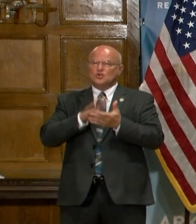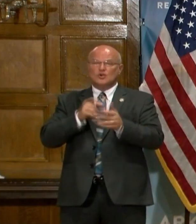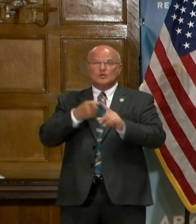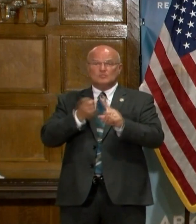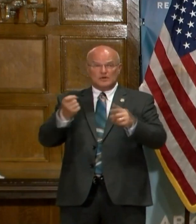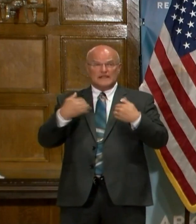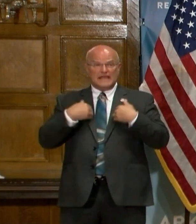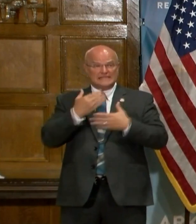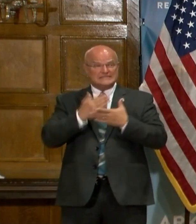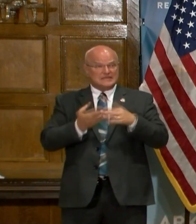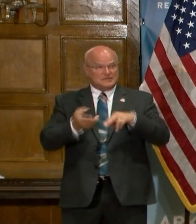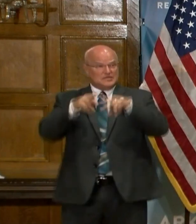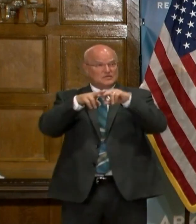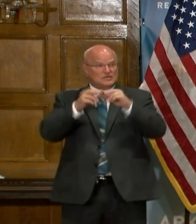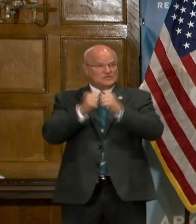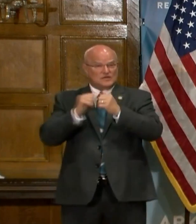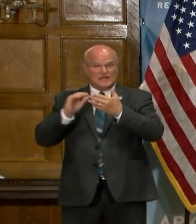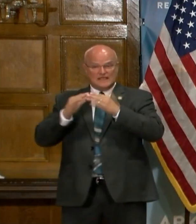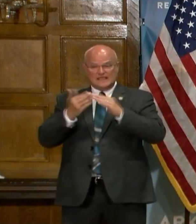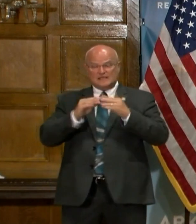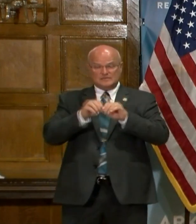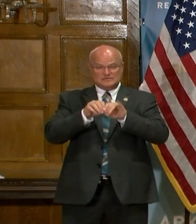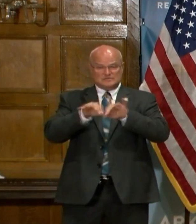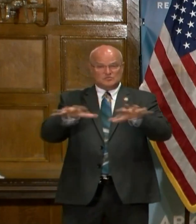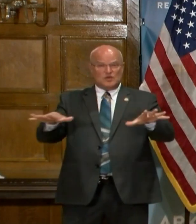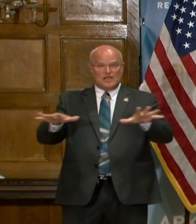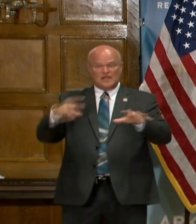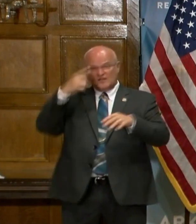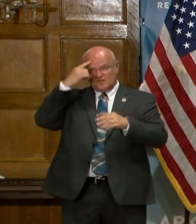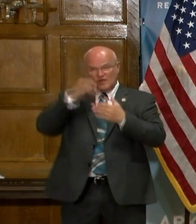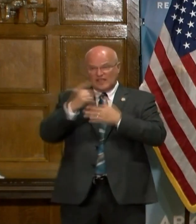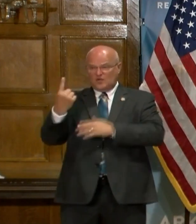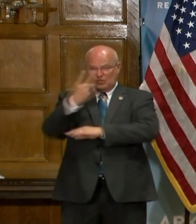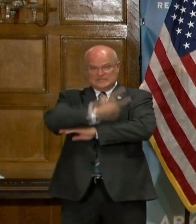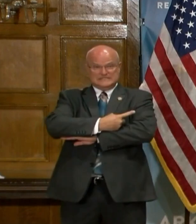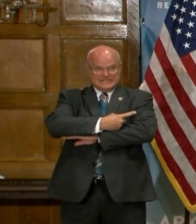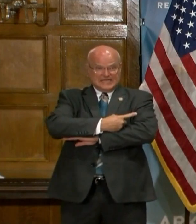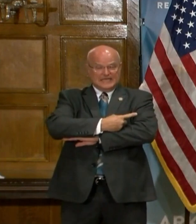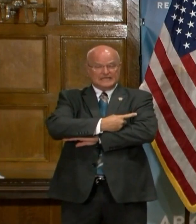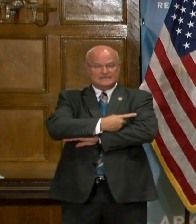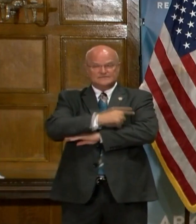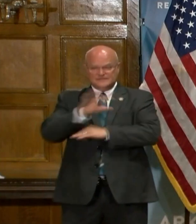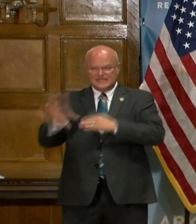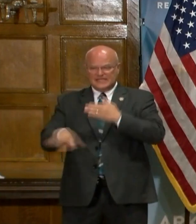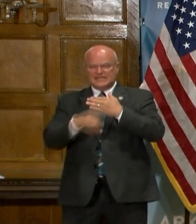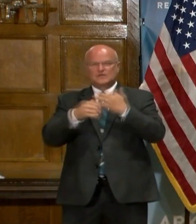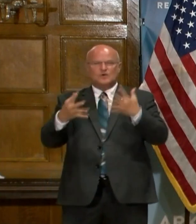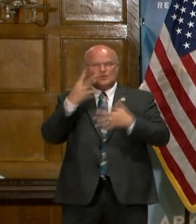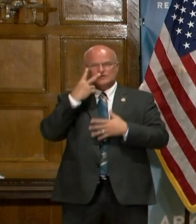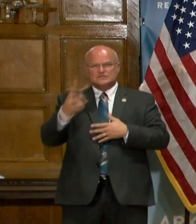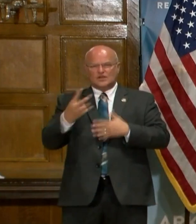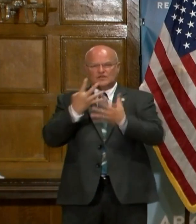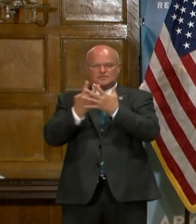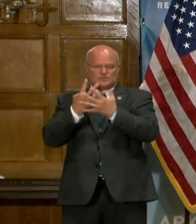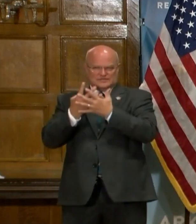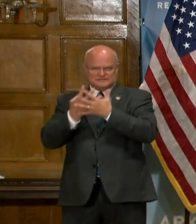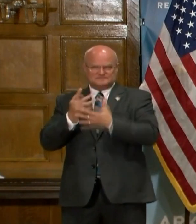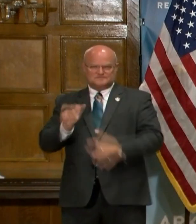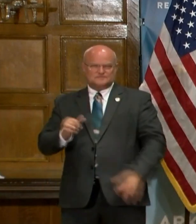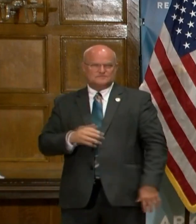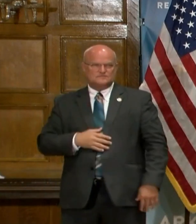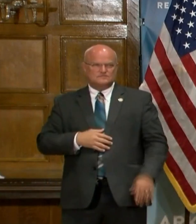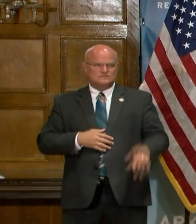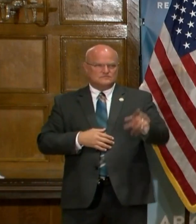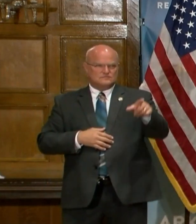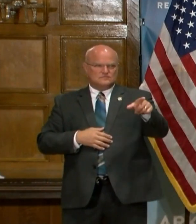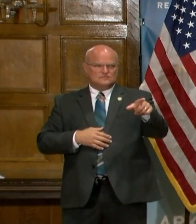it. But there was some increase in the community spread for that one day, in addition to what we saw in the correctional facilities.